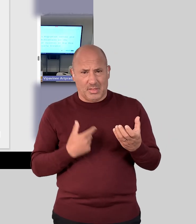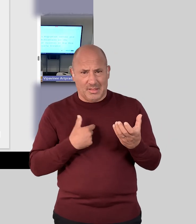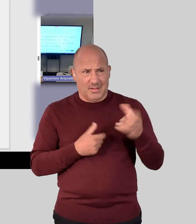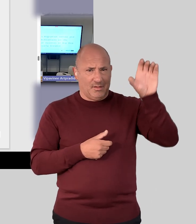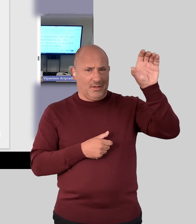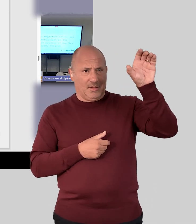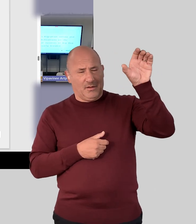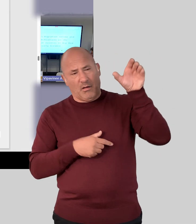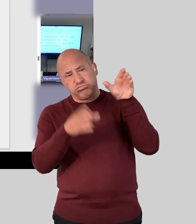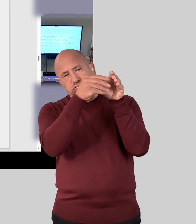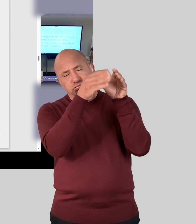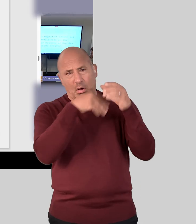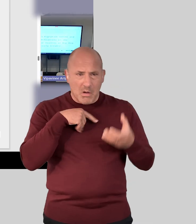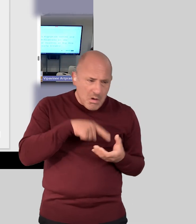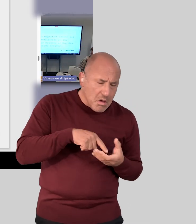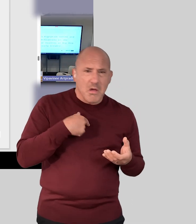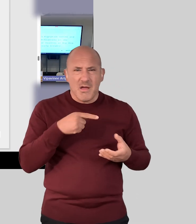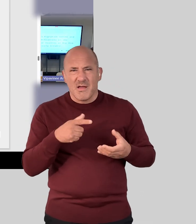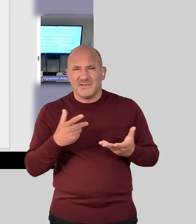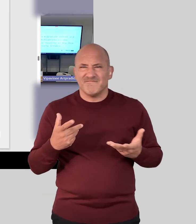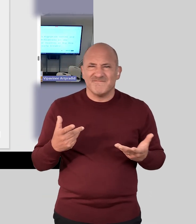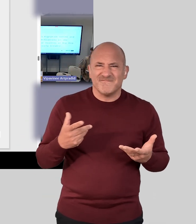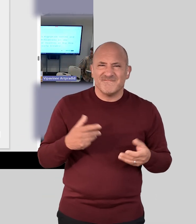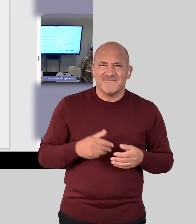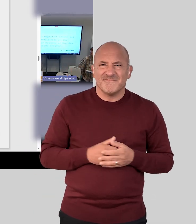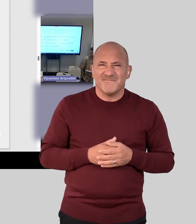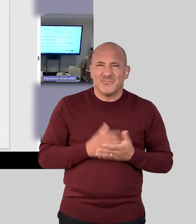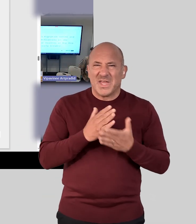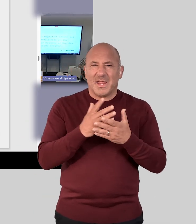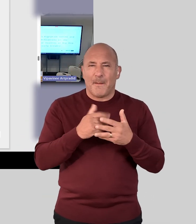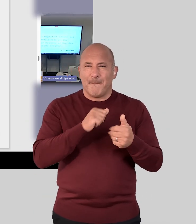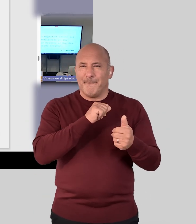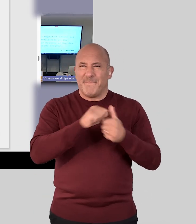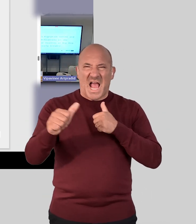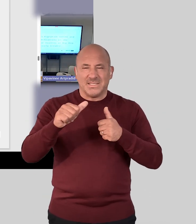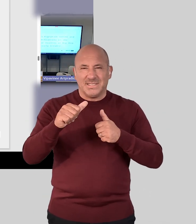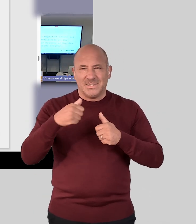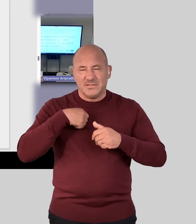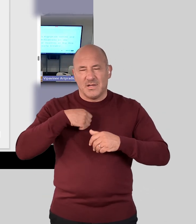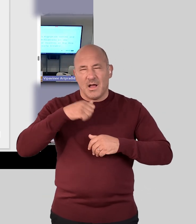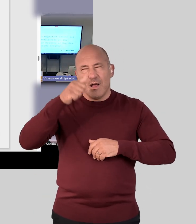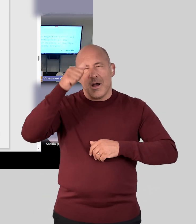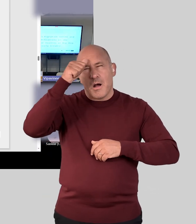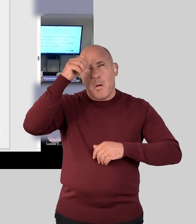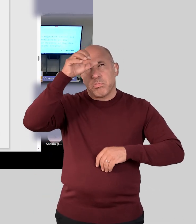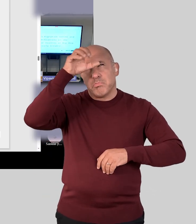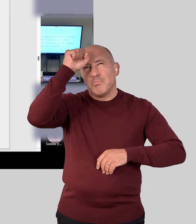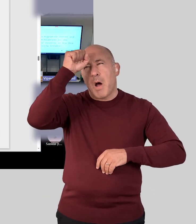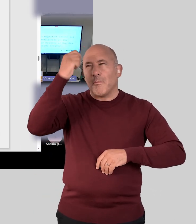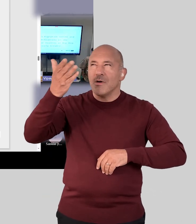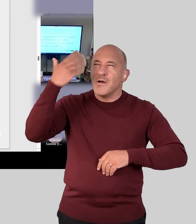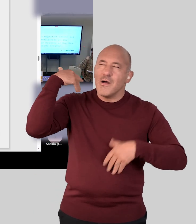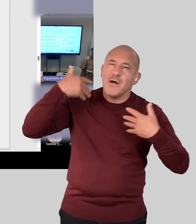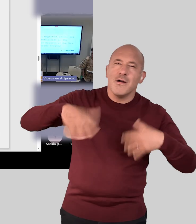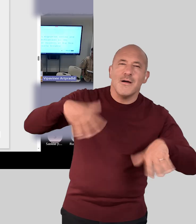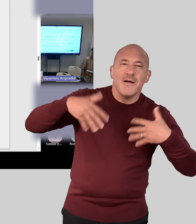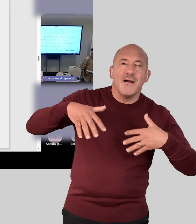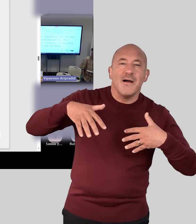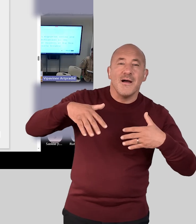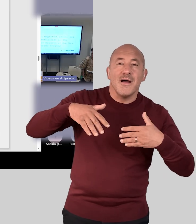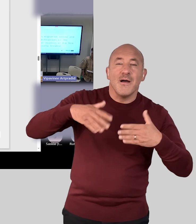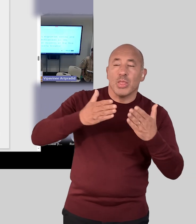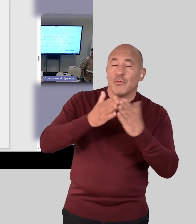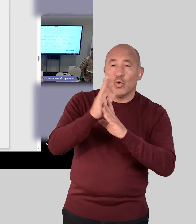You know what I mean? Yeah. But some of the best experiences you have, not let me